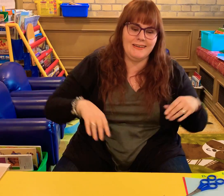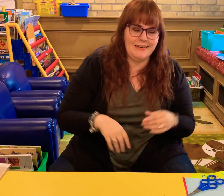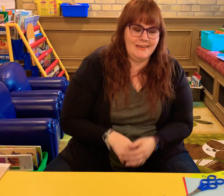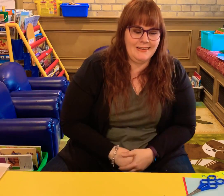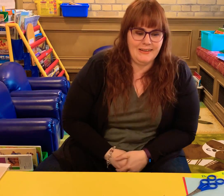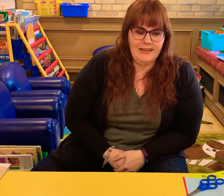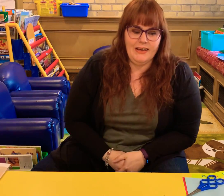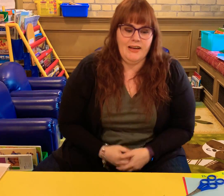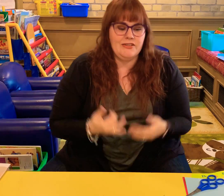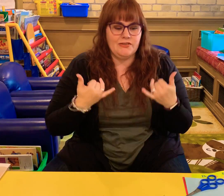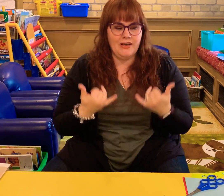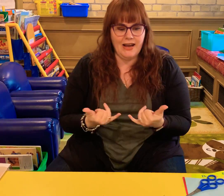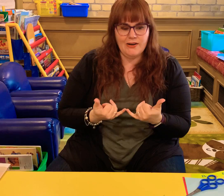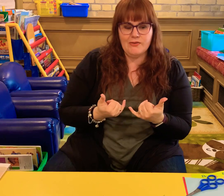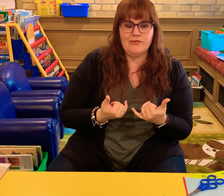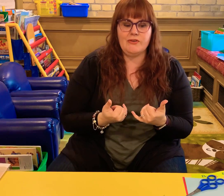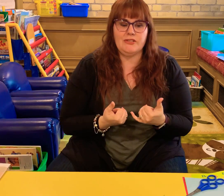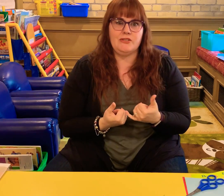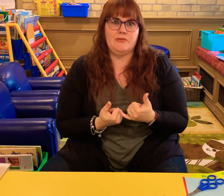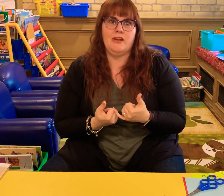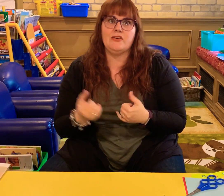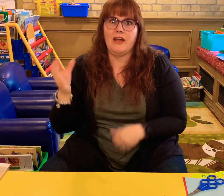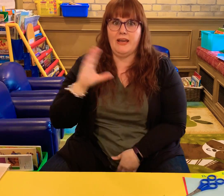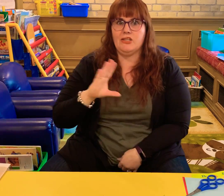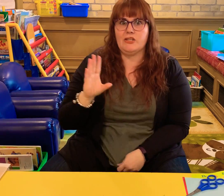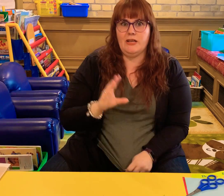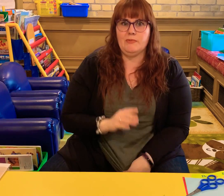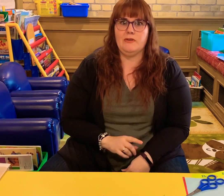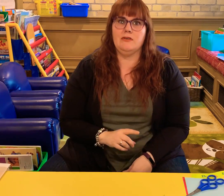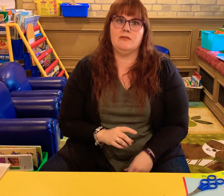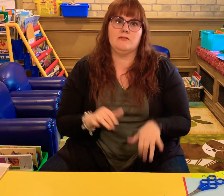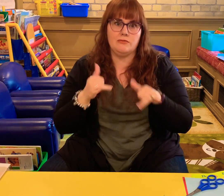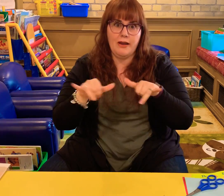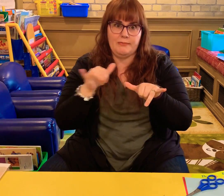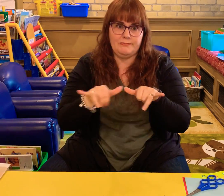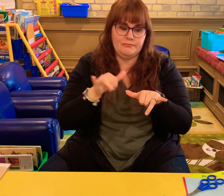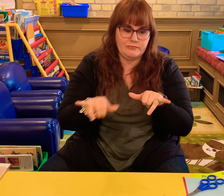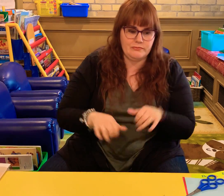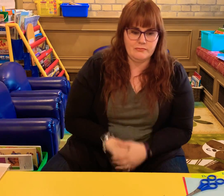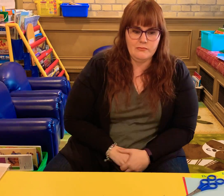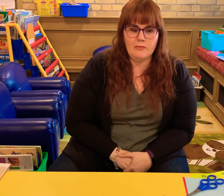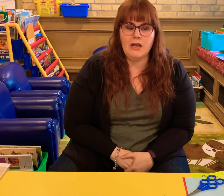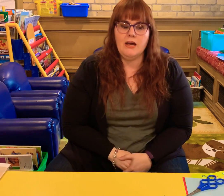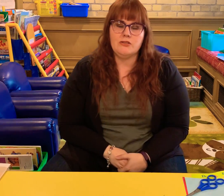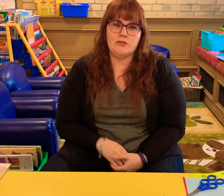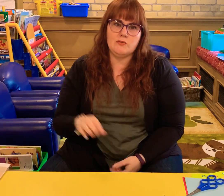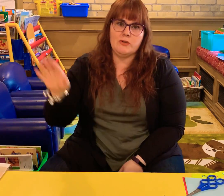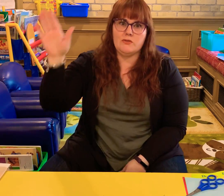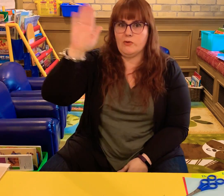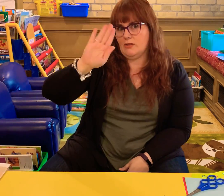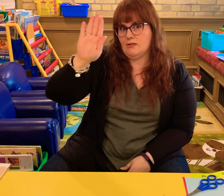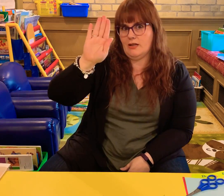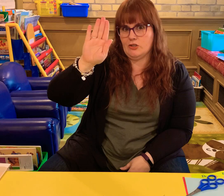yay so now we're going to do another hand shape rhyme so this one's with this hand shape